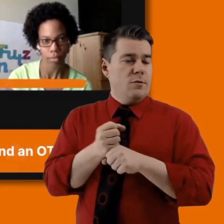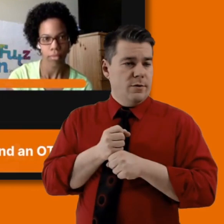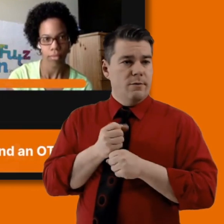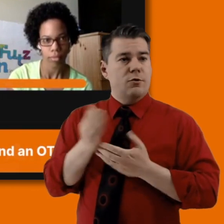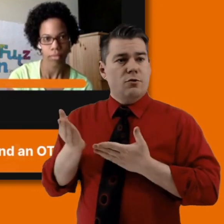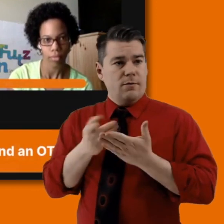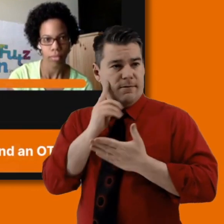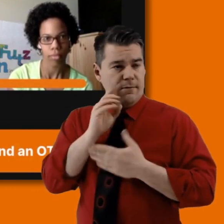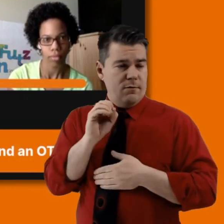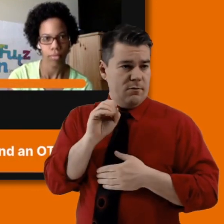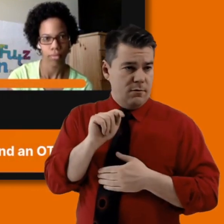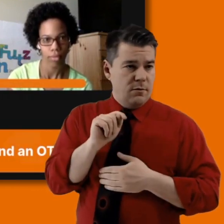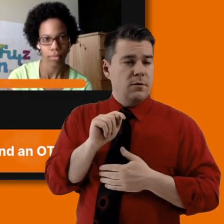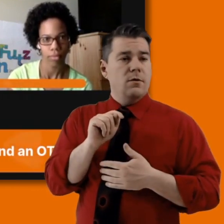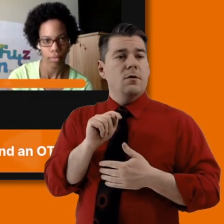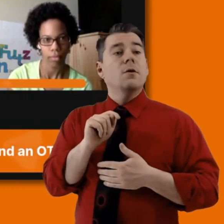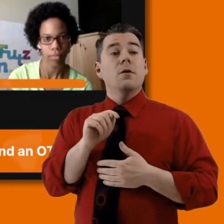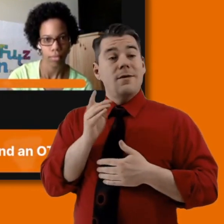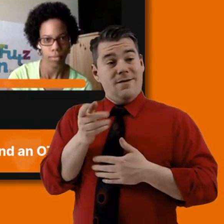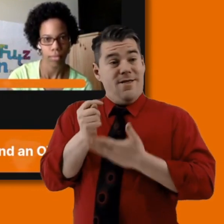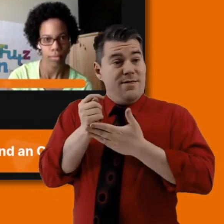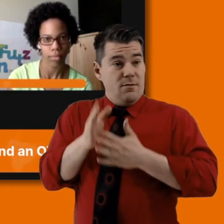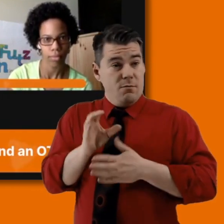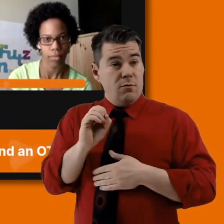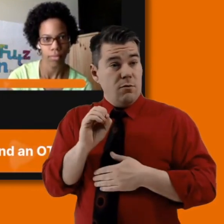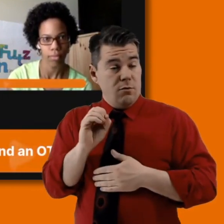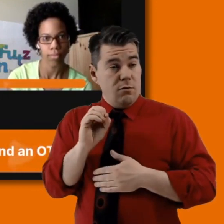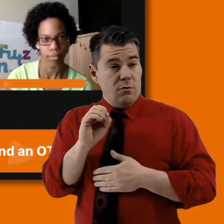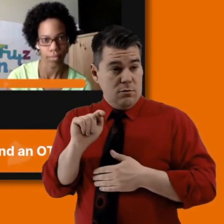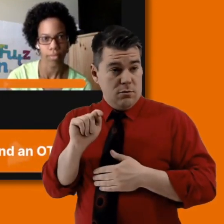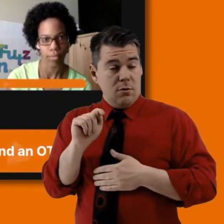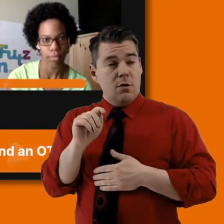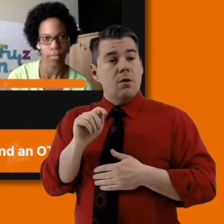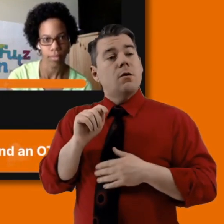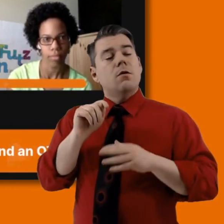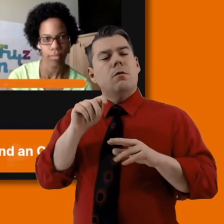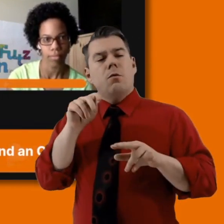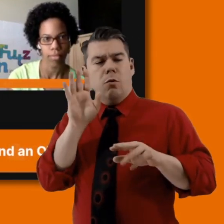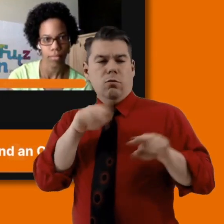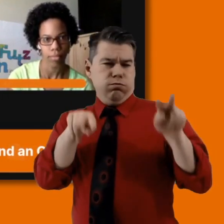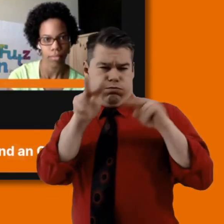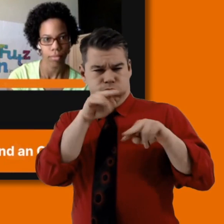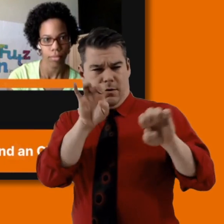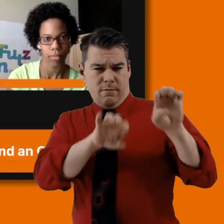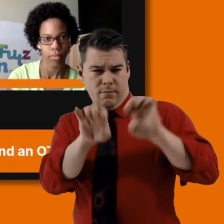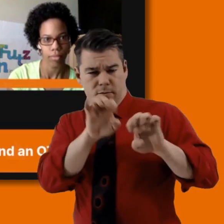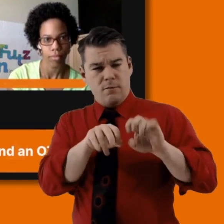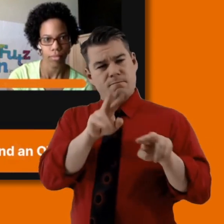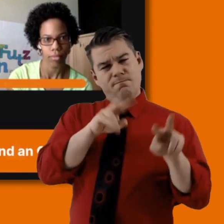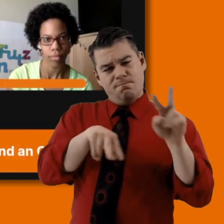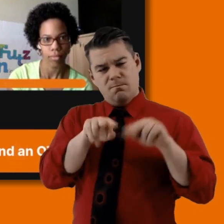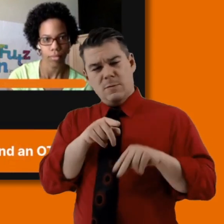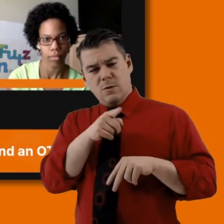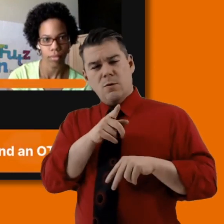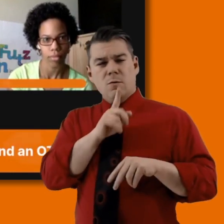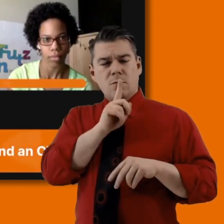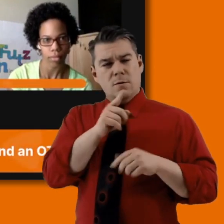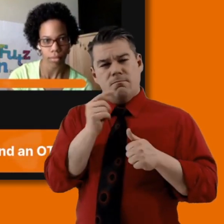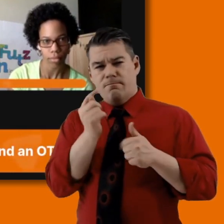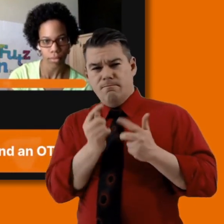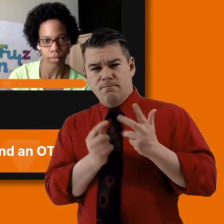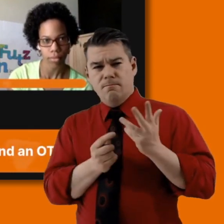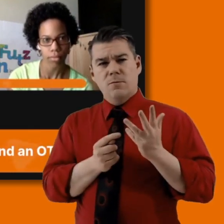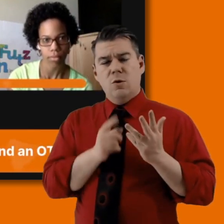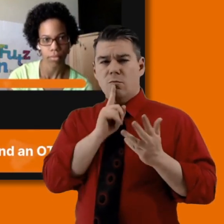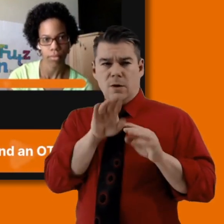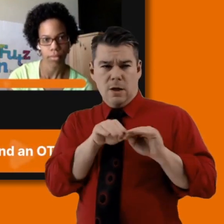services, the occupational therapist is going to do your evaluation. They're going to look at you and see, okay, these are really the areas of